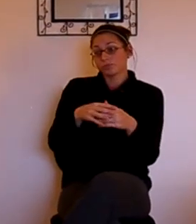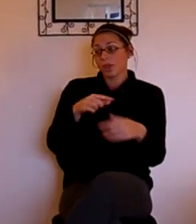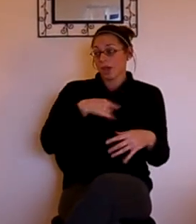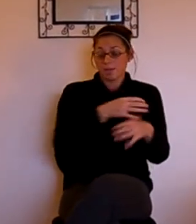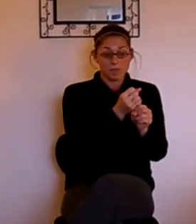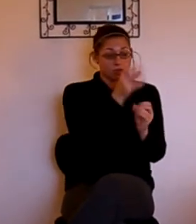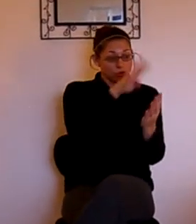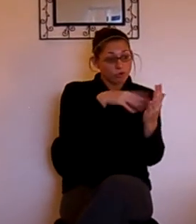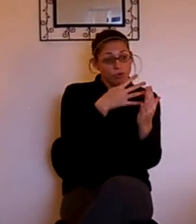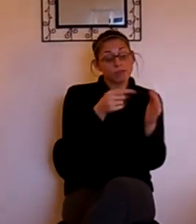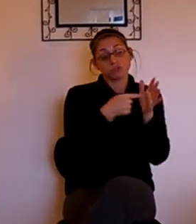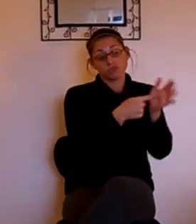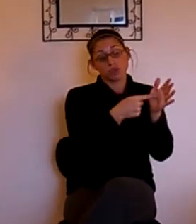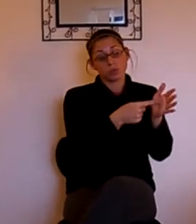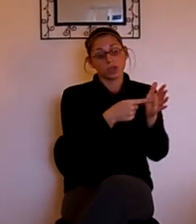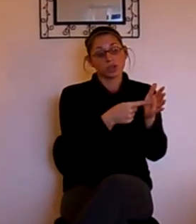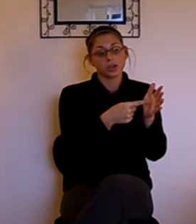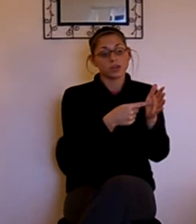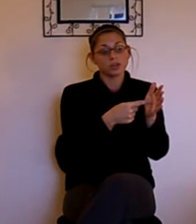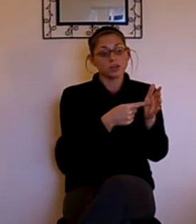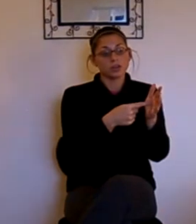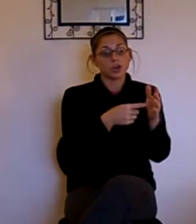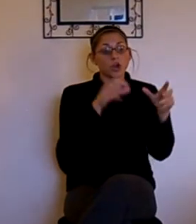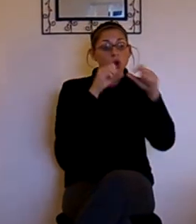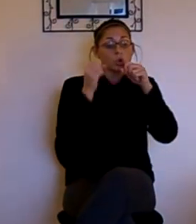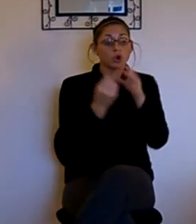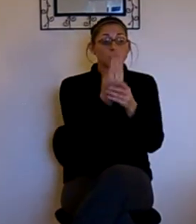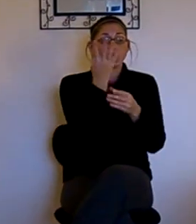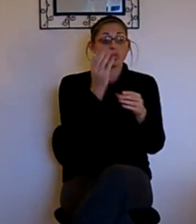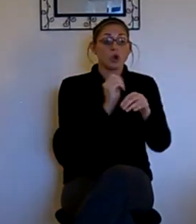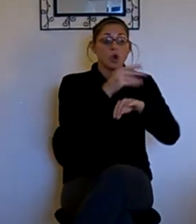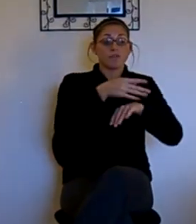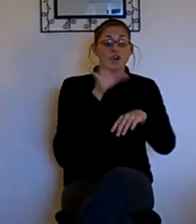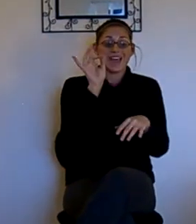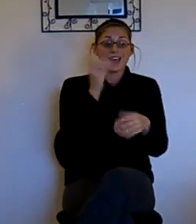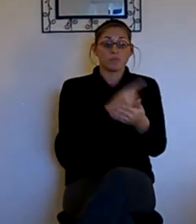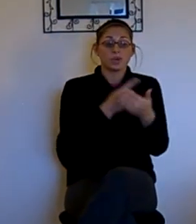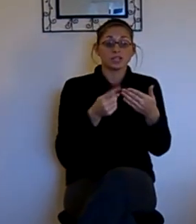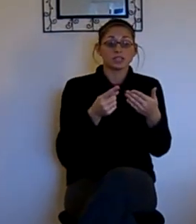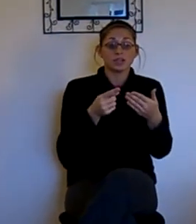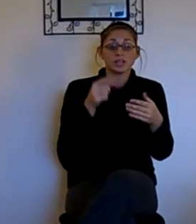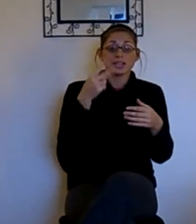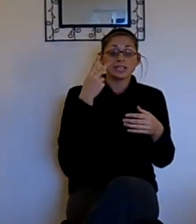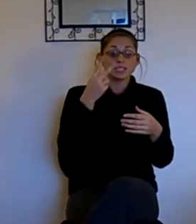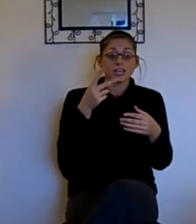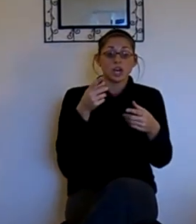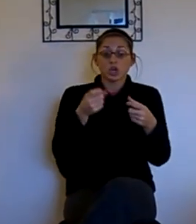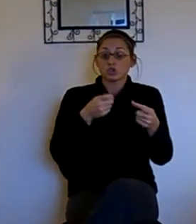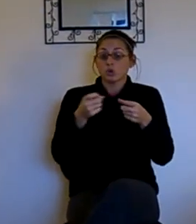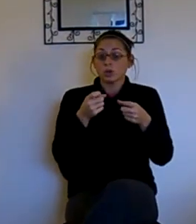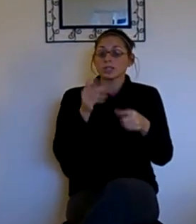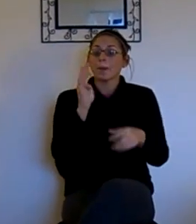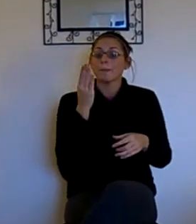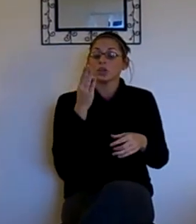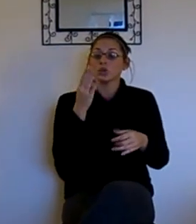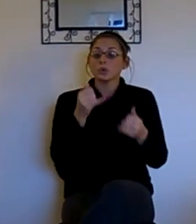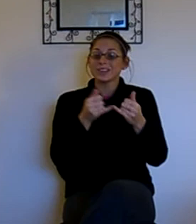this is showing corn growth over 8 weeks. You can see the control is the blue line. That would be the normal soil. And